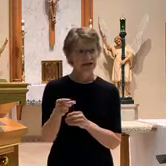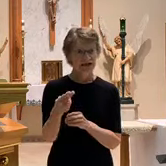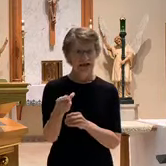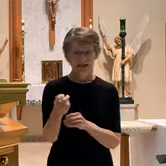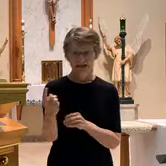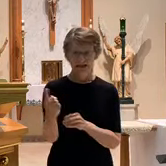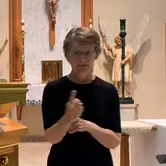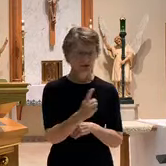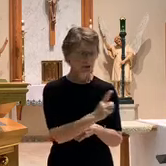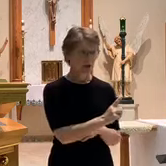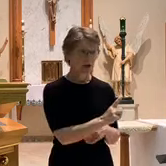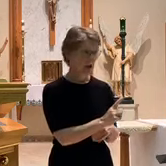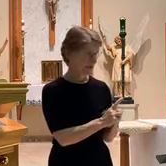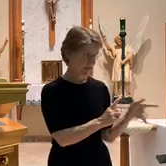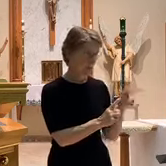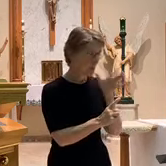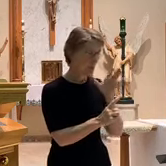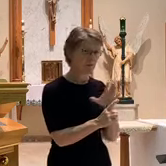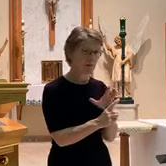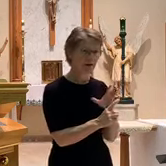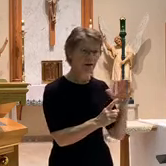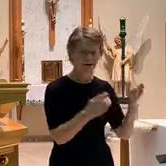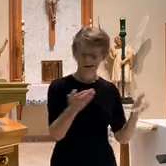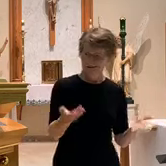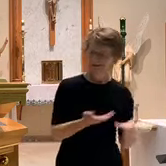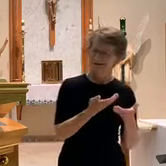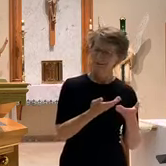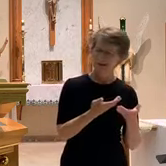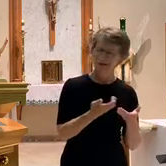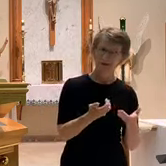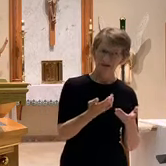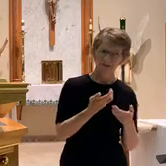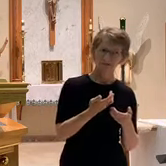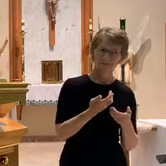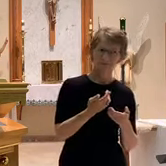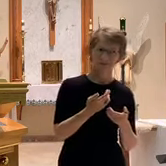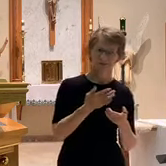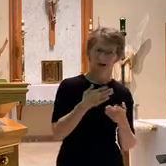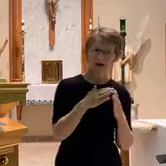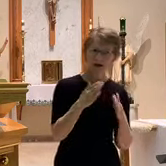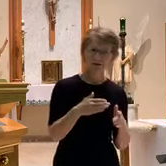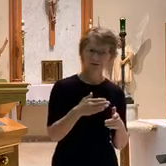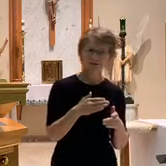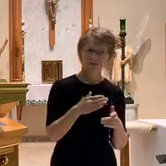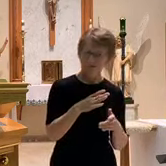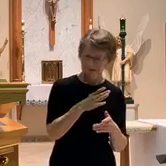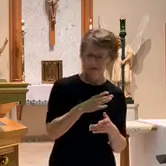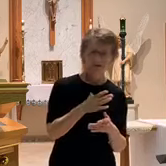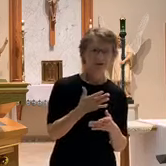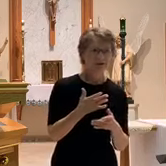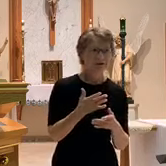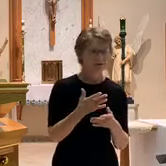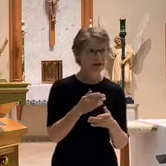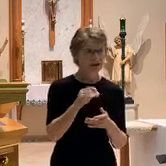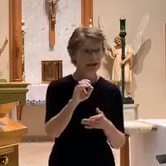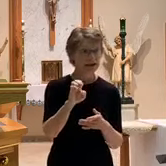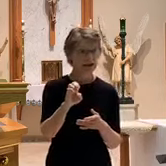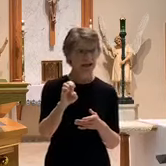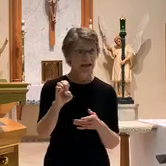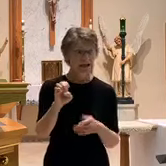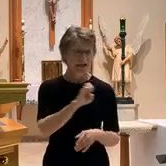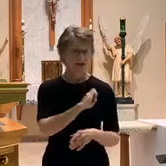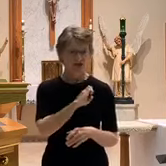major prophets, one of the great prophets of Israel. Well, anyway, Elisha did his work, and he was traveling, you